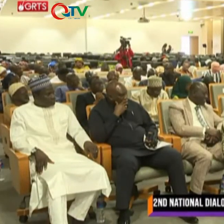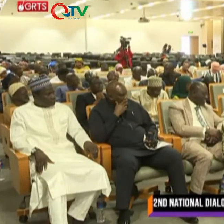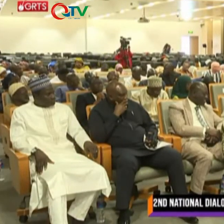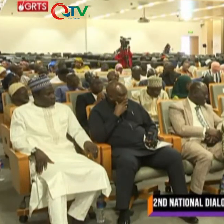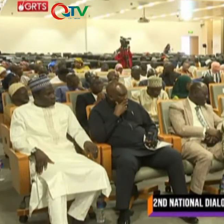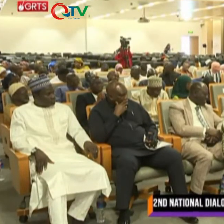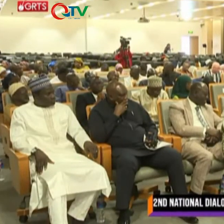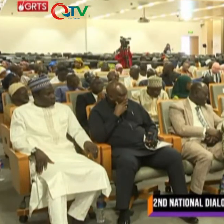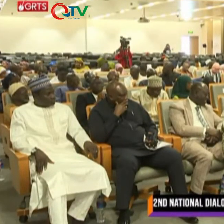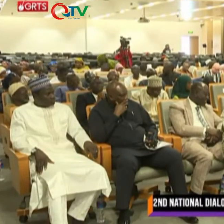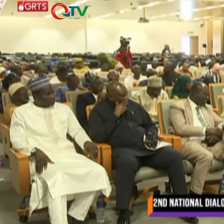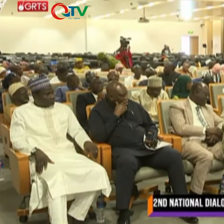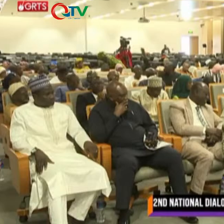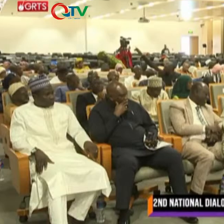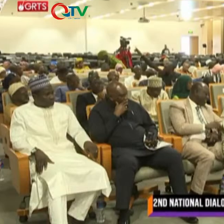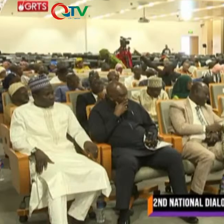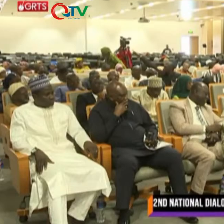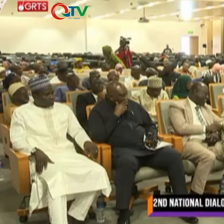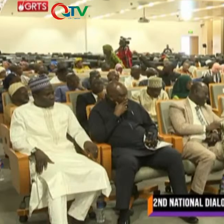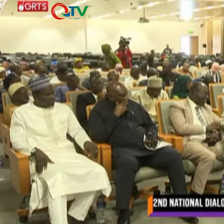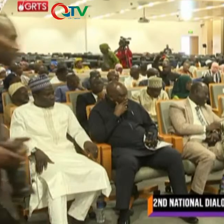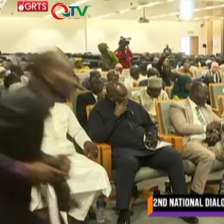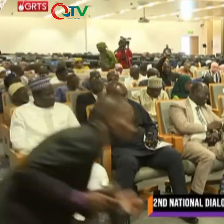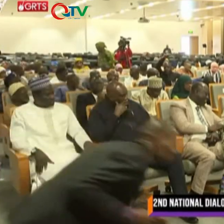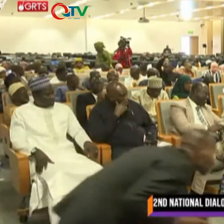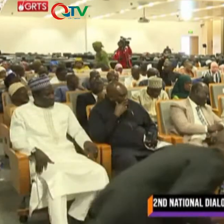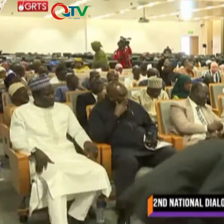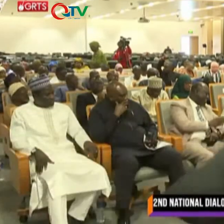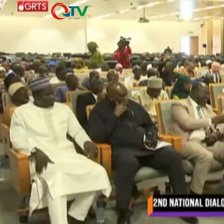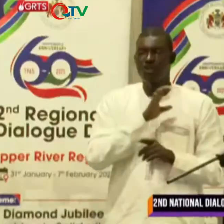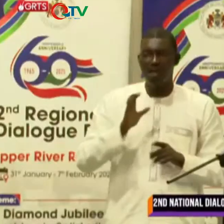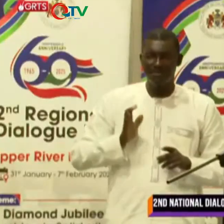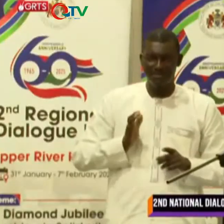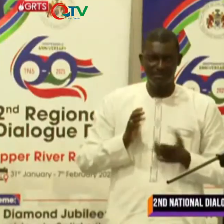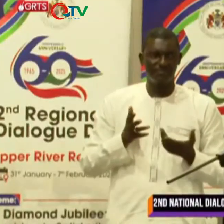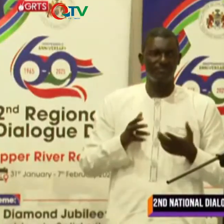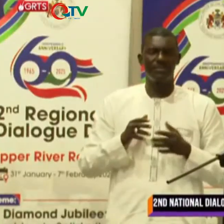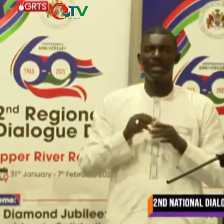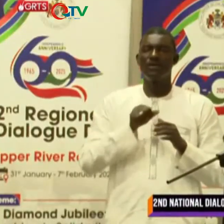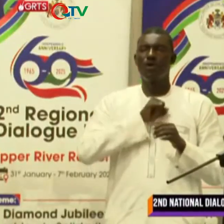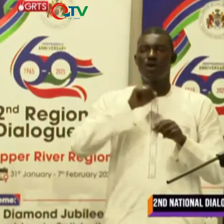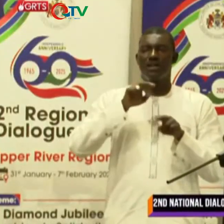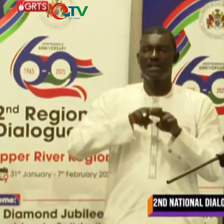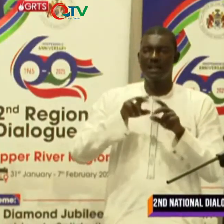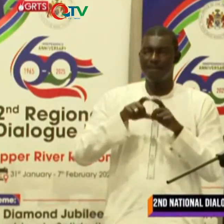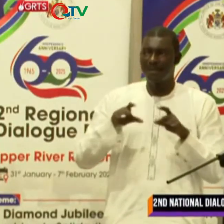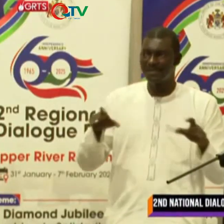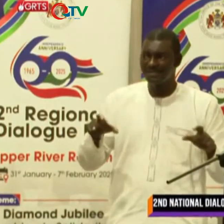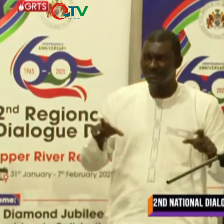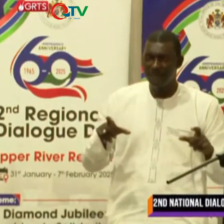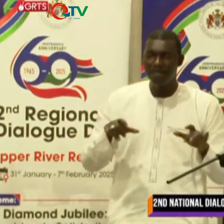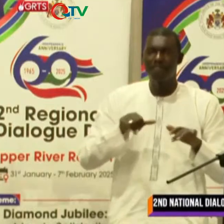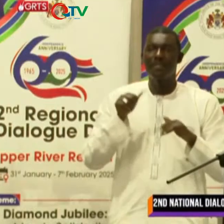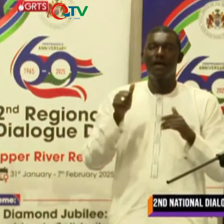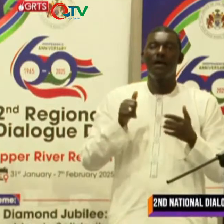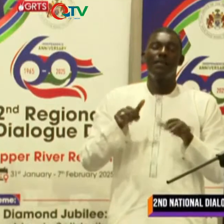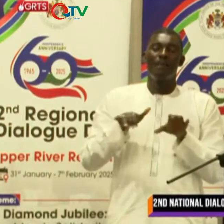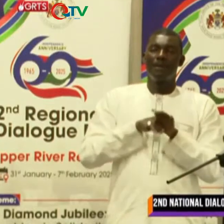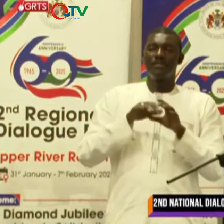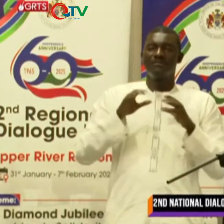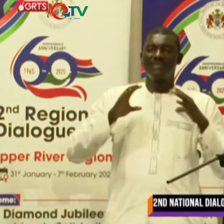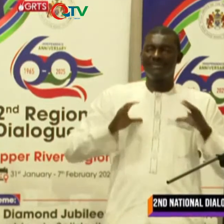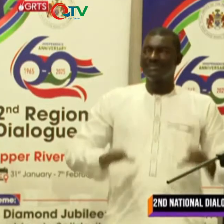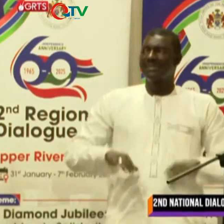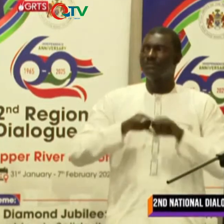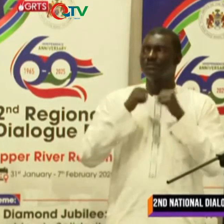governors, members of the National Dialogue Committee, our accomplished panelists, members of the civil society, and